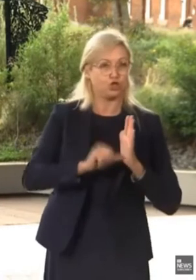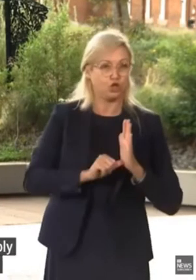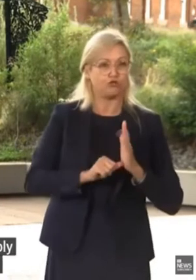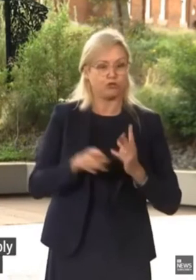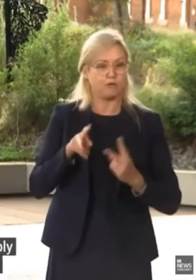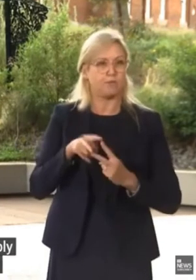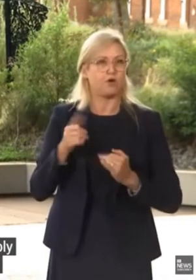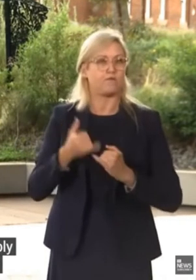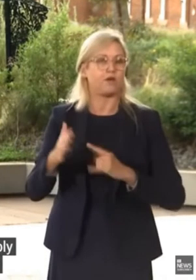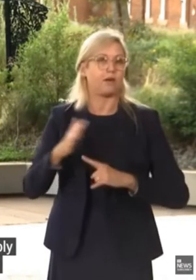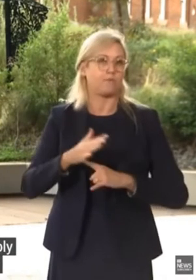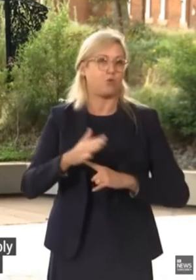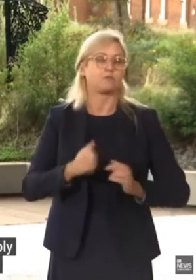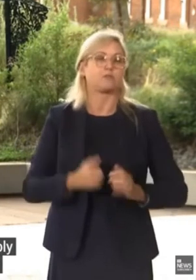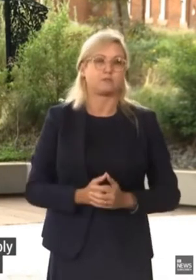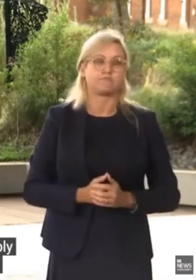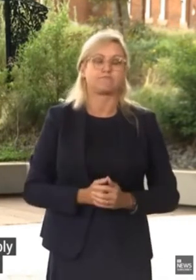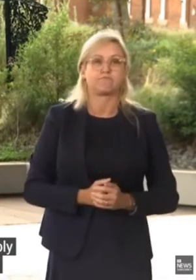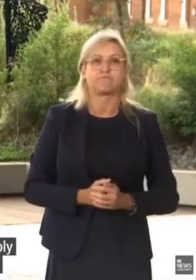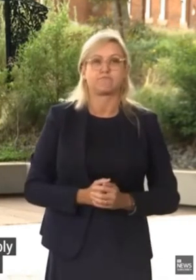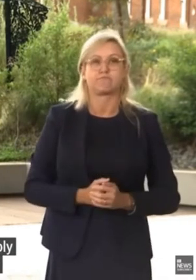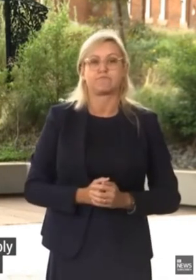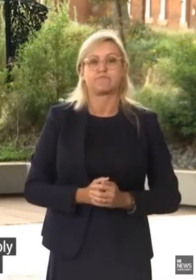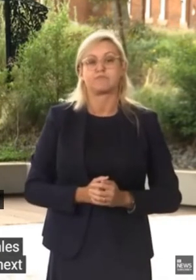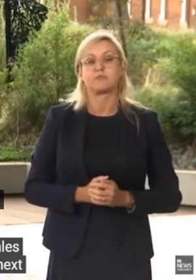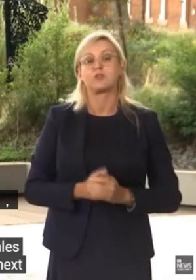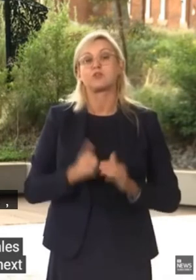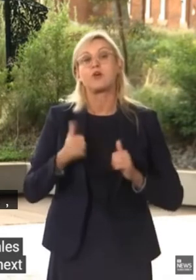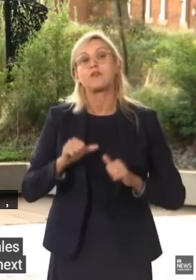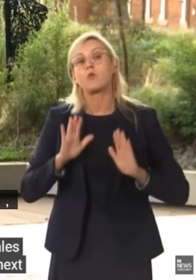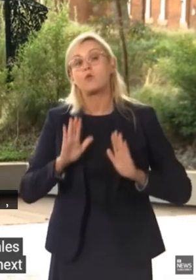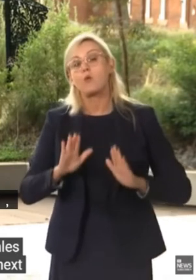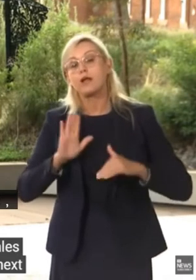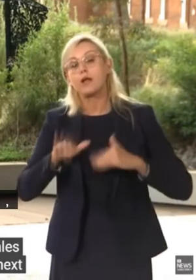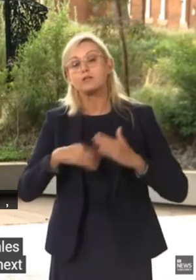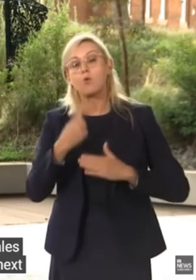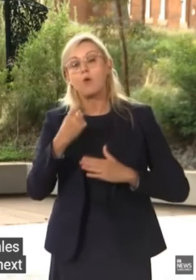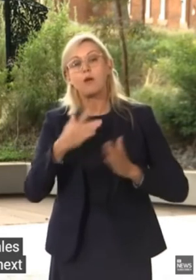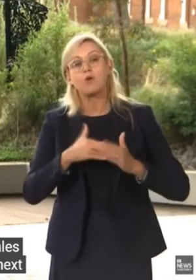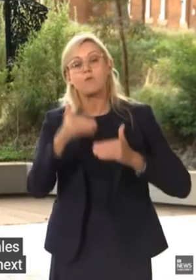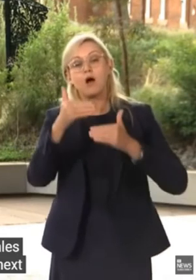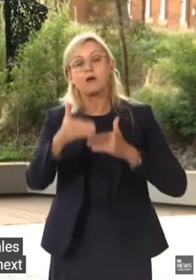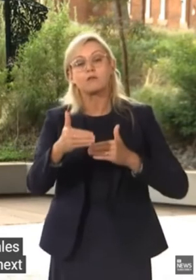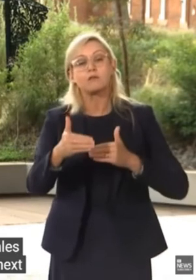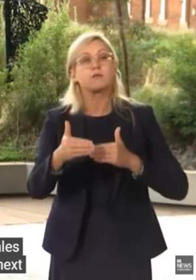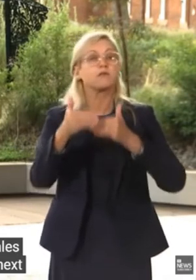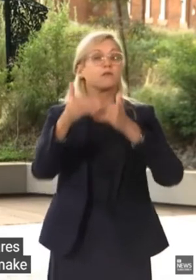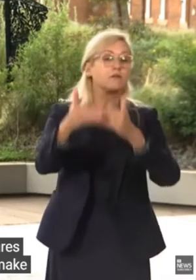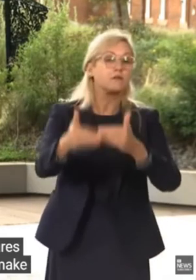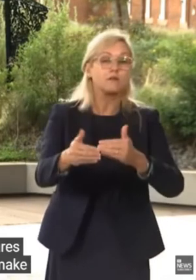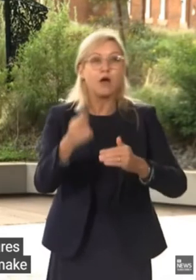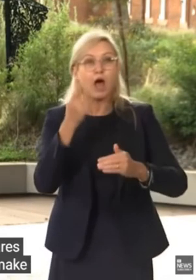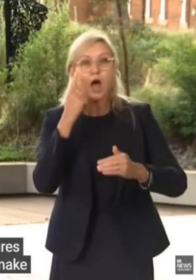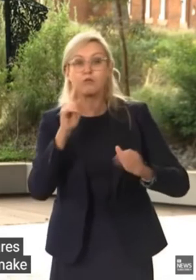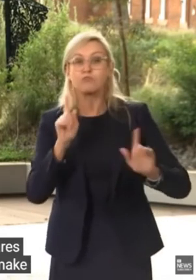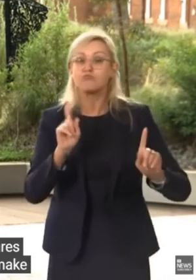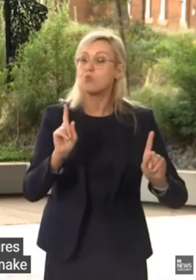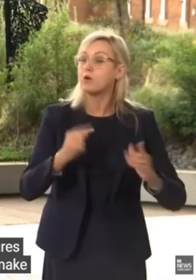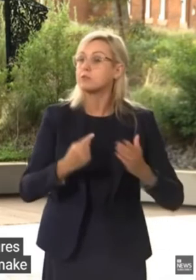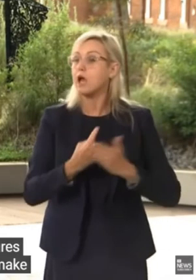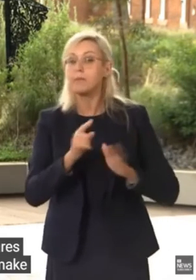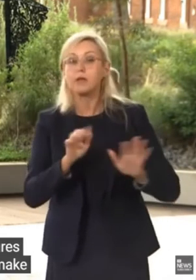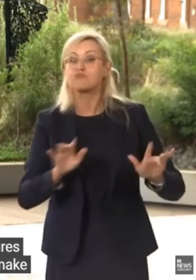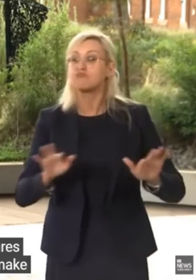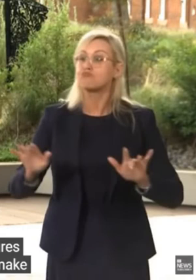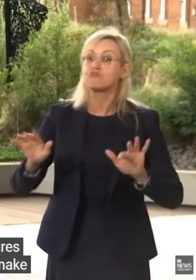across New South Wales. And as we move through the next phase, we'll tailor those measures again. So where we need to make changes, we will. What we do